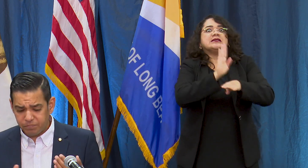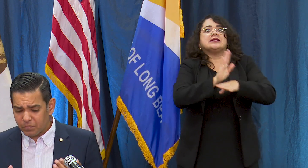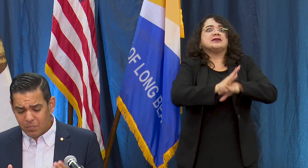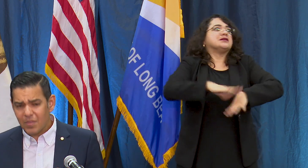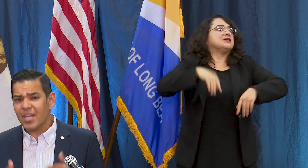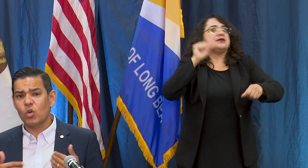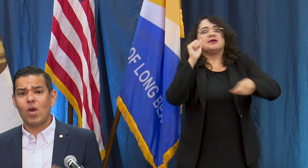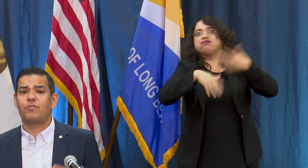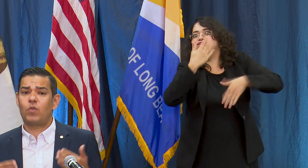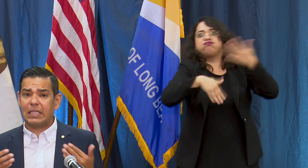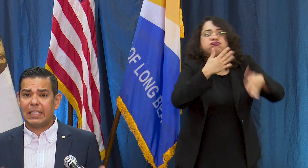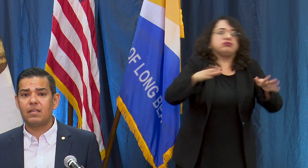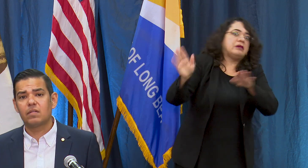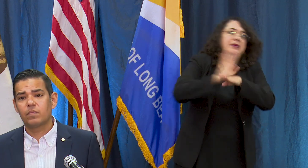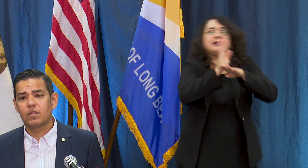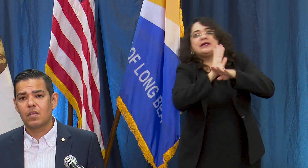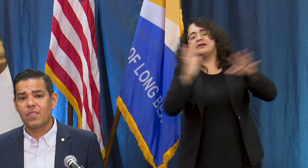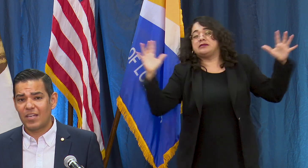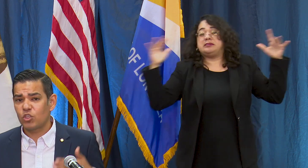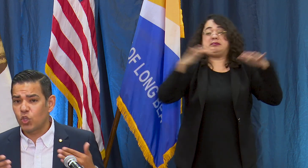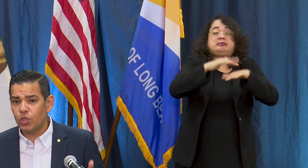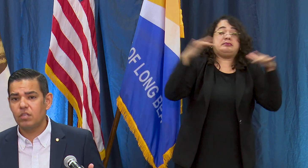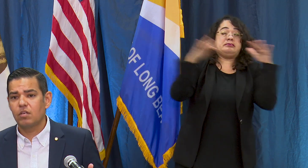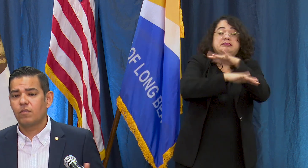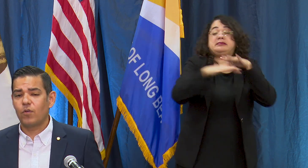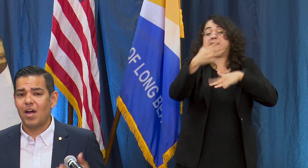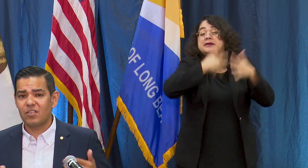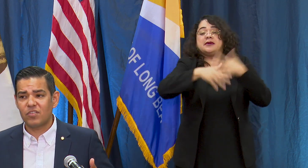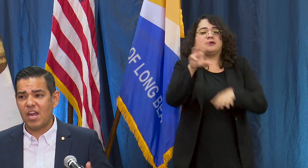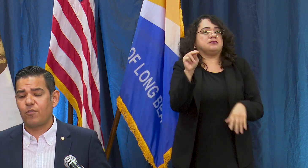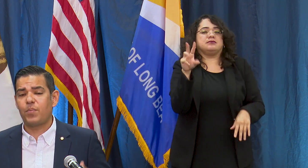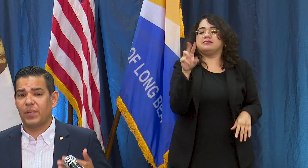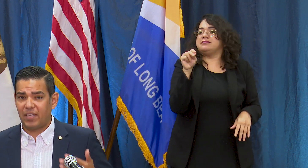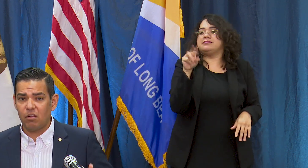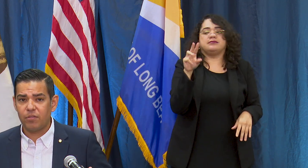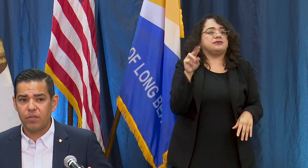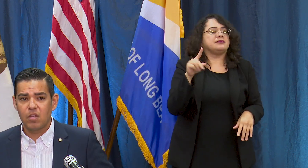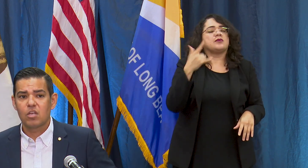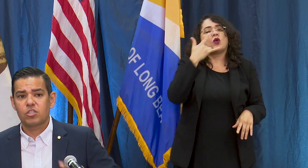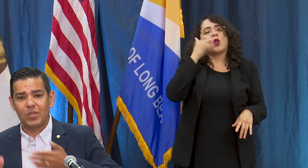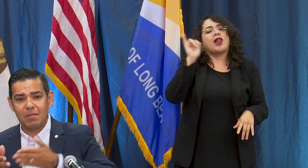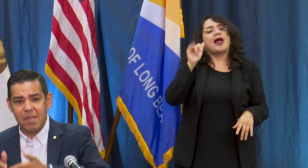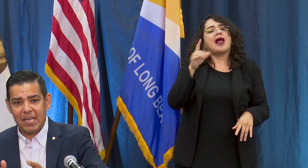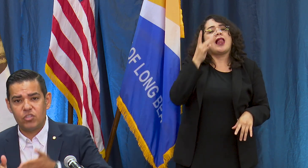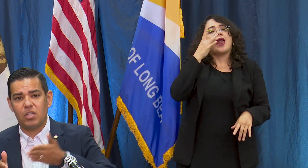businesses. And quite frankly, that is good for us and for public health,